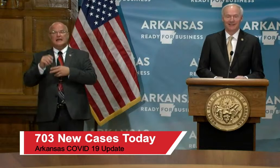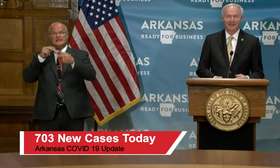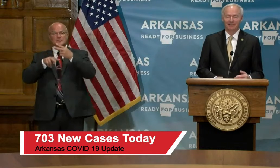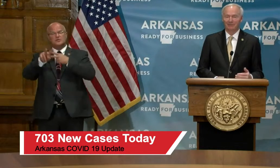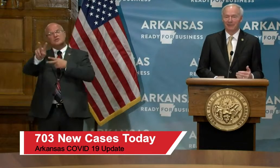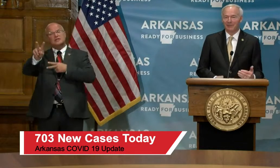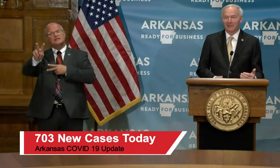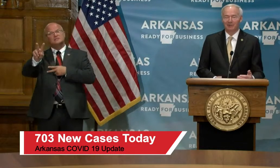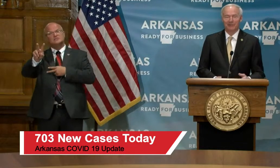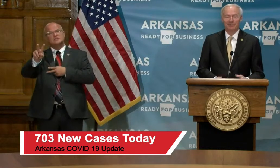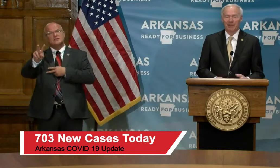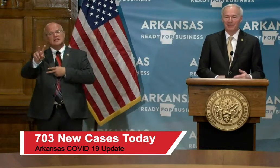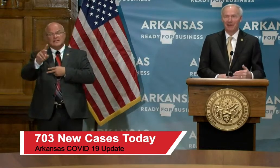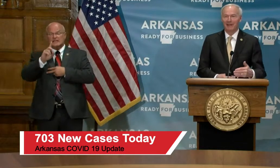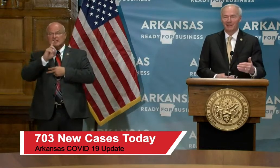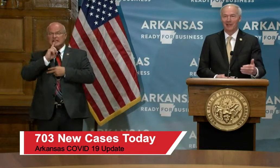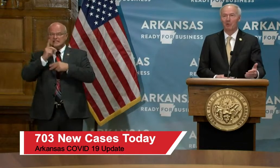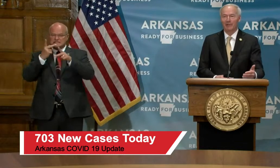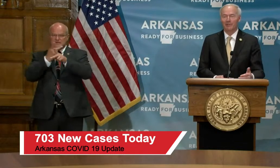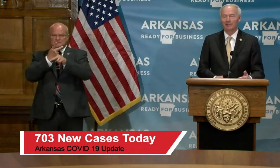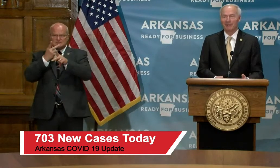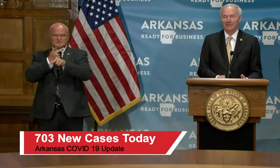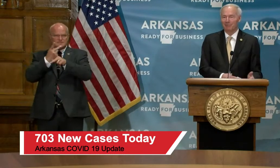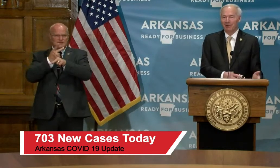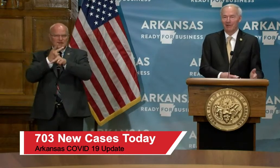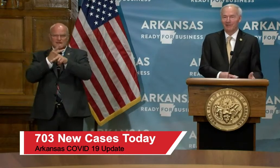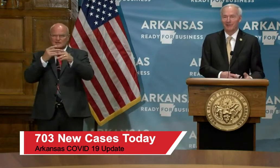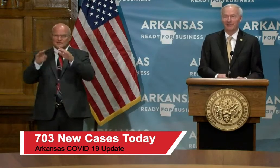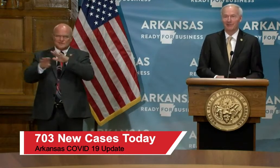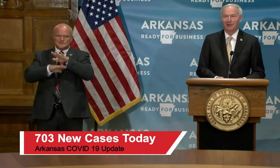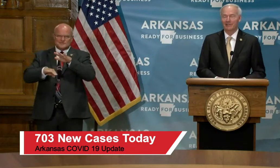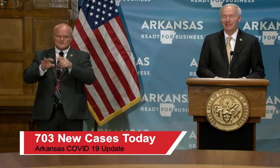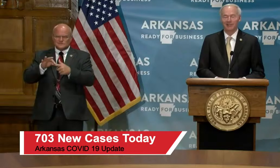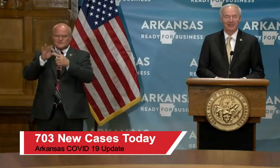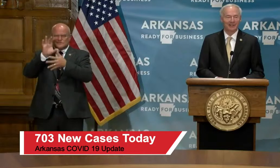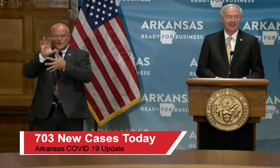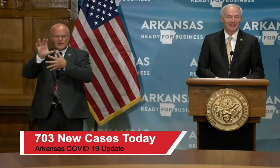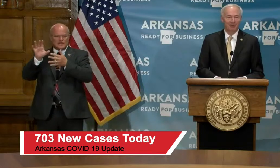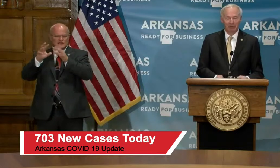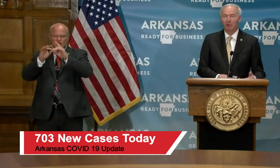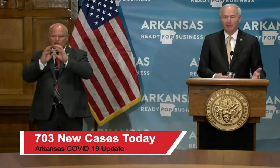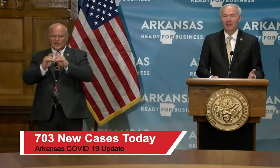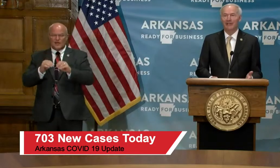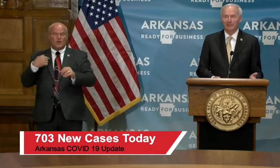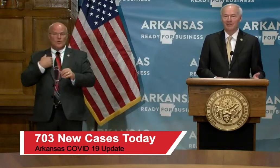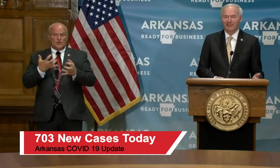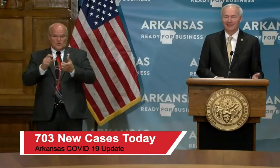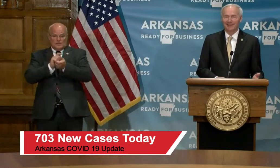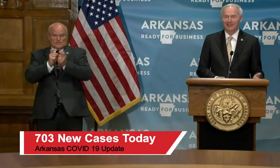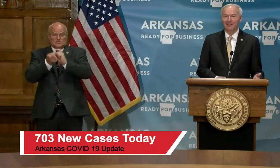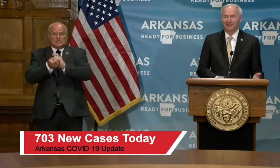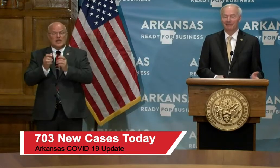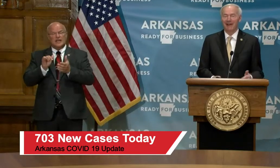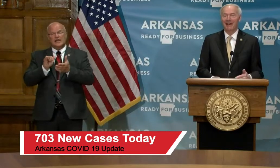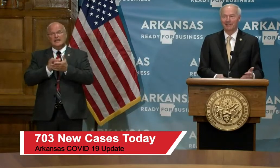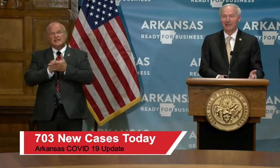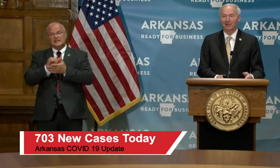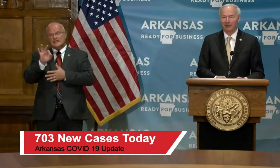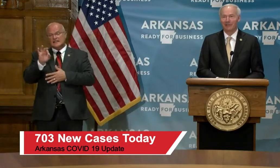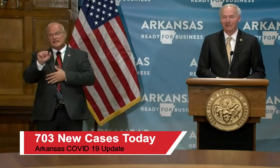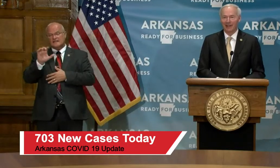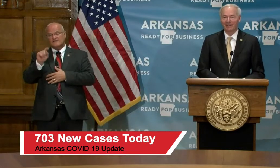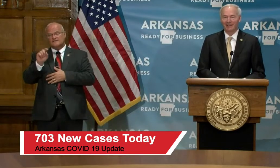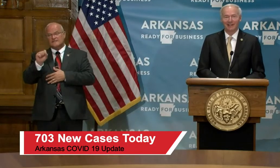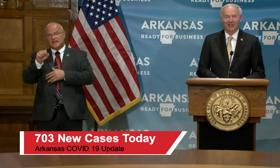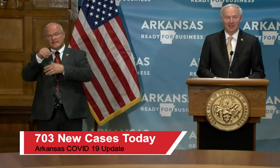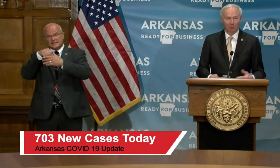modeling, is a mathematical equation based upon certain criteria. We want to change the facts that